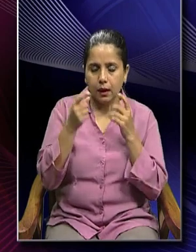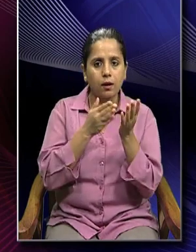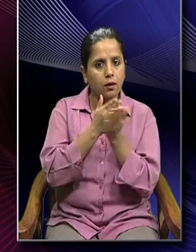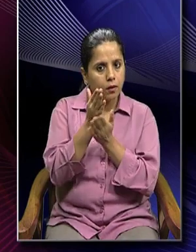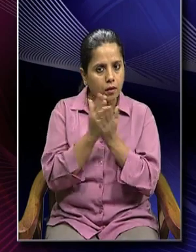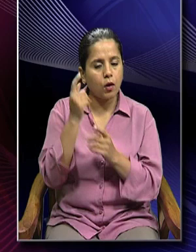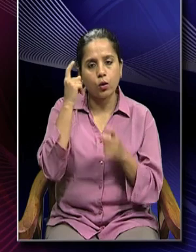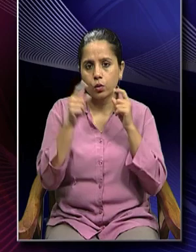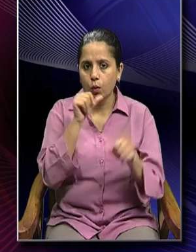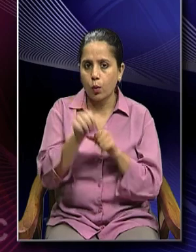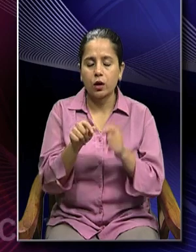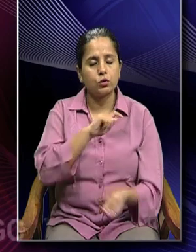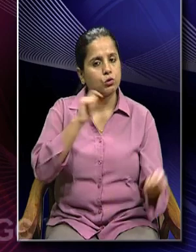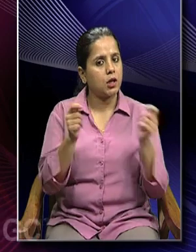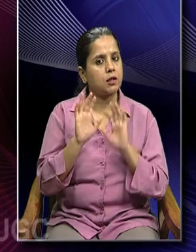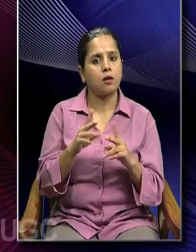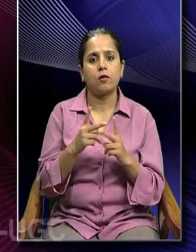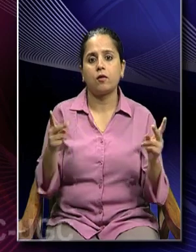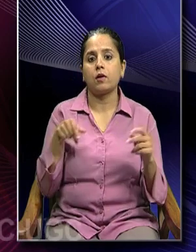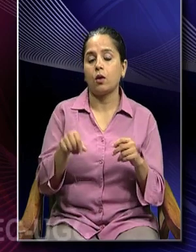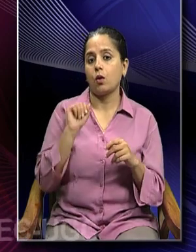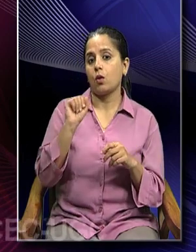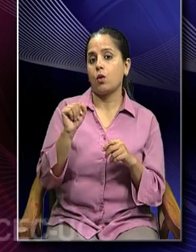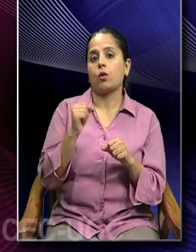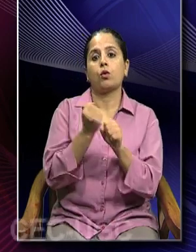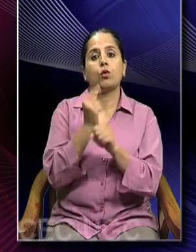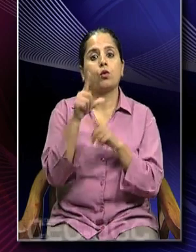thought process has changed. Gupta has cited the